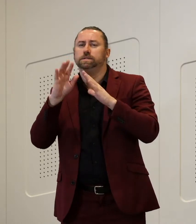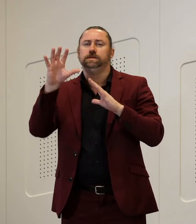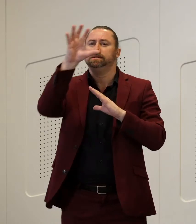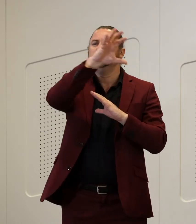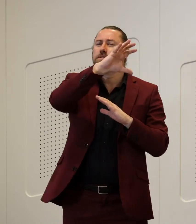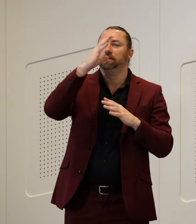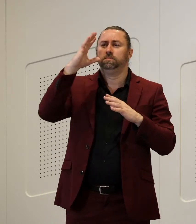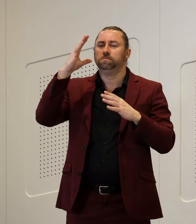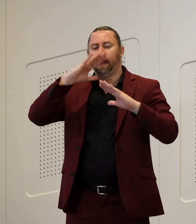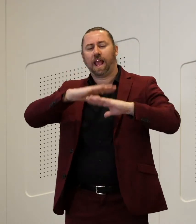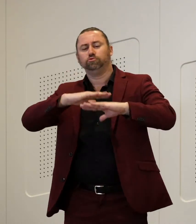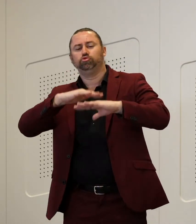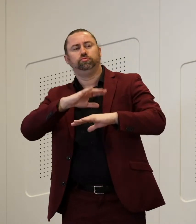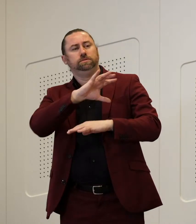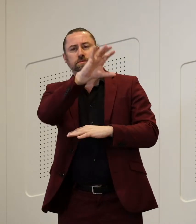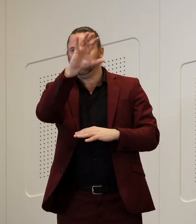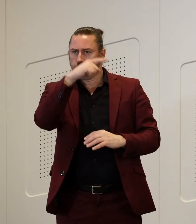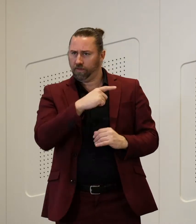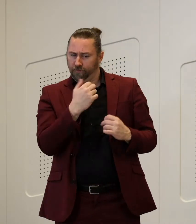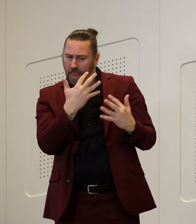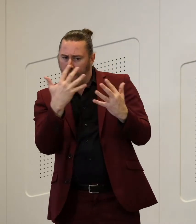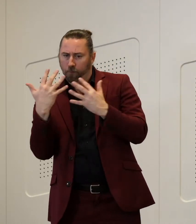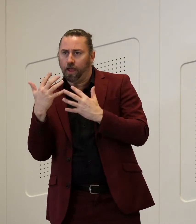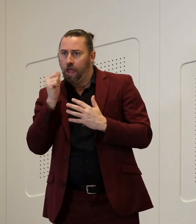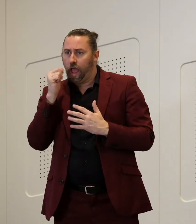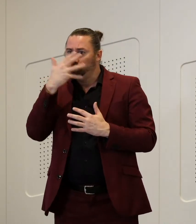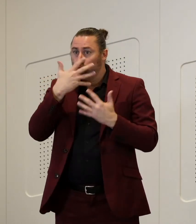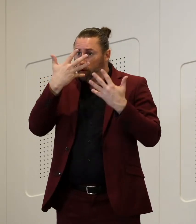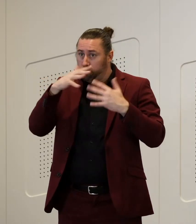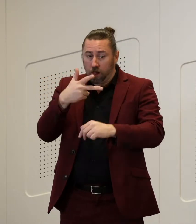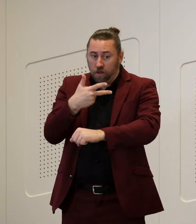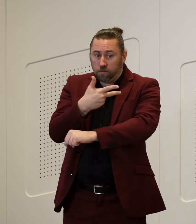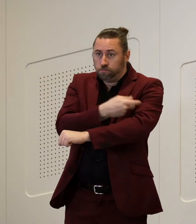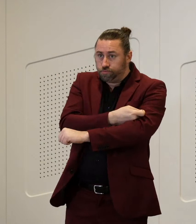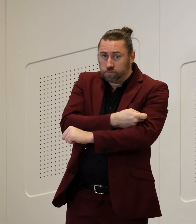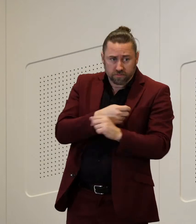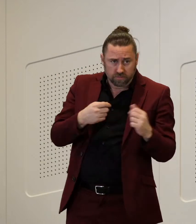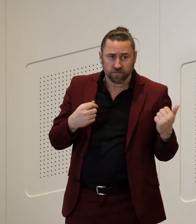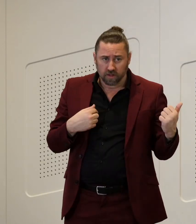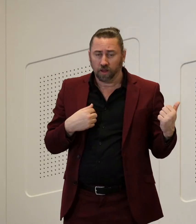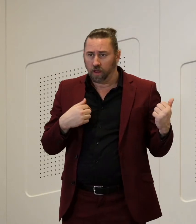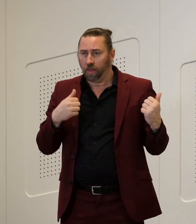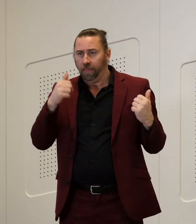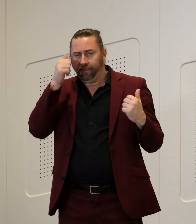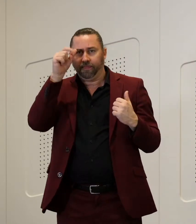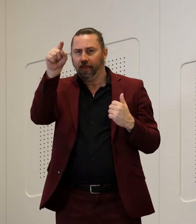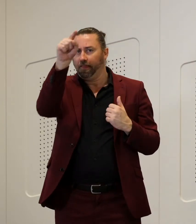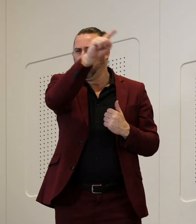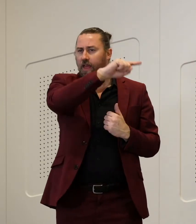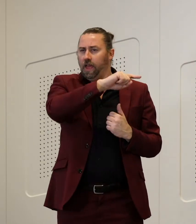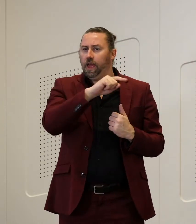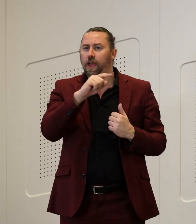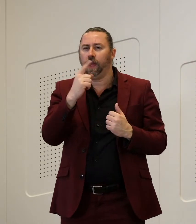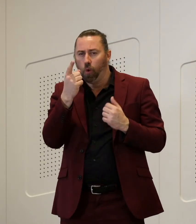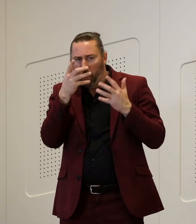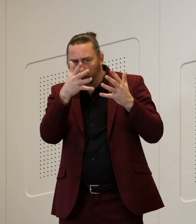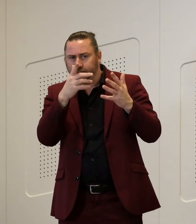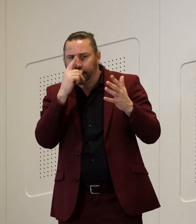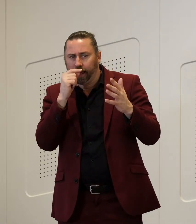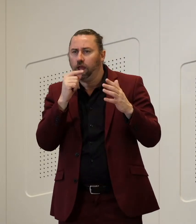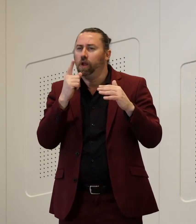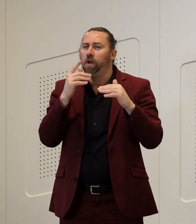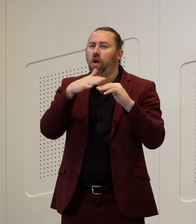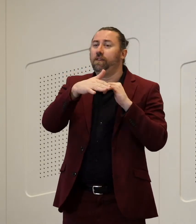vaccinated? Sorry? Does the department have data on how many people in Yeah. the Because they know what their population, the eligible population, those